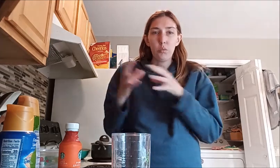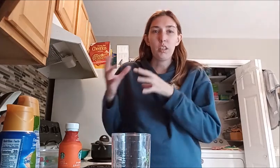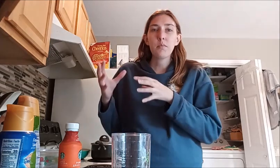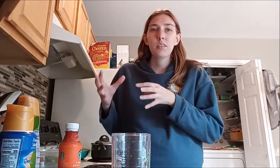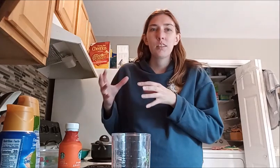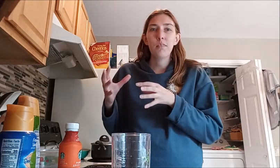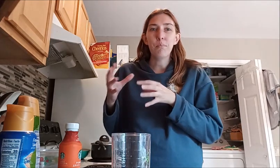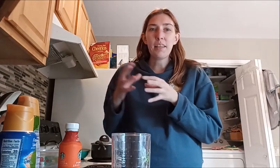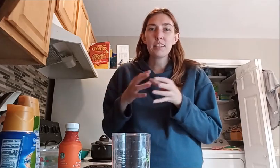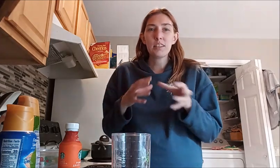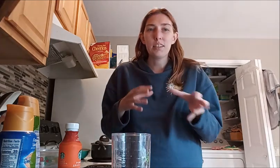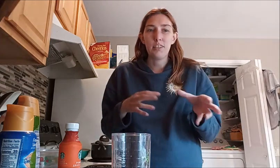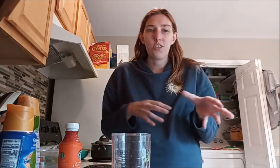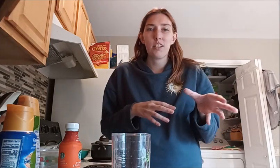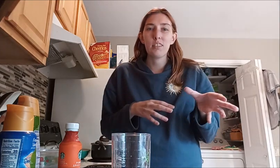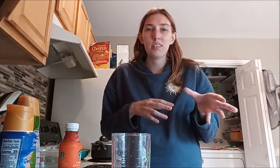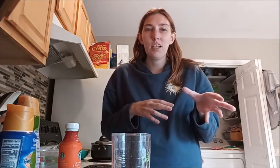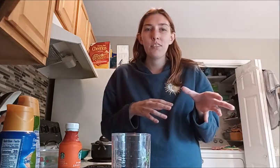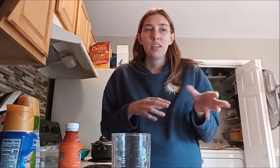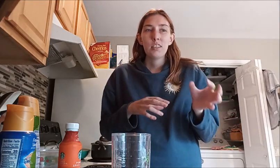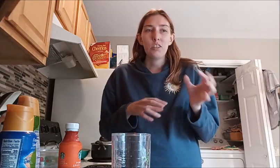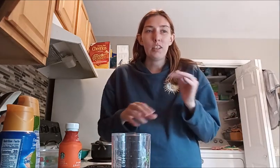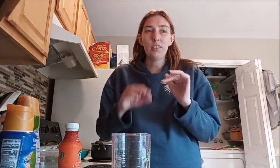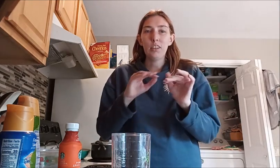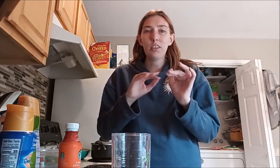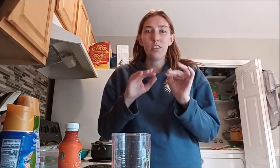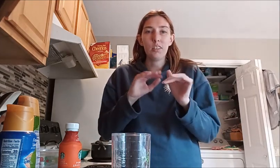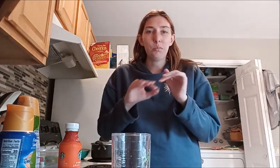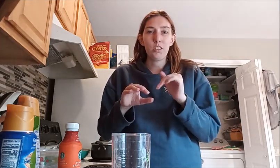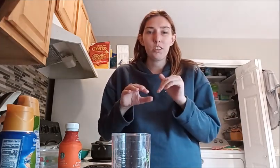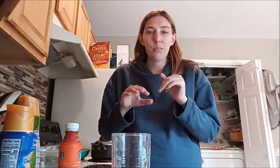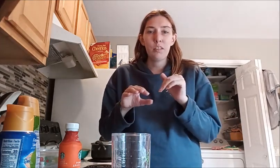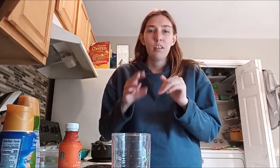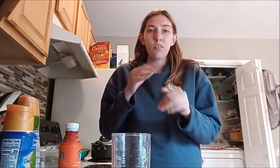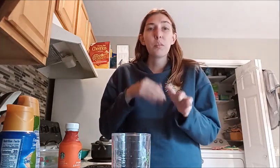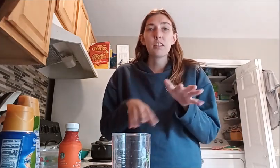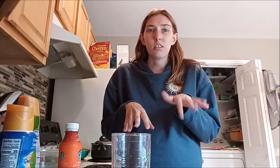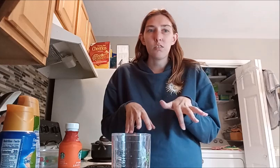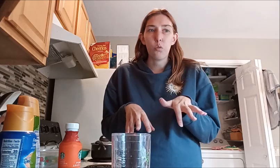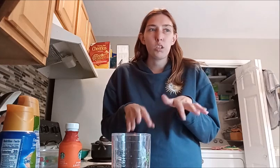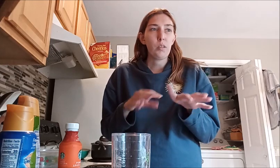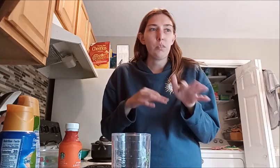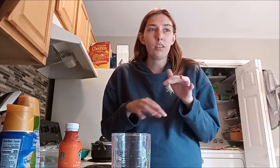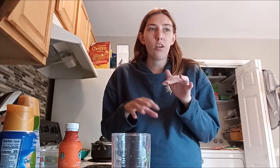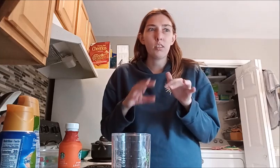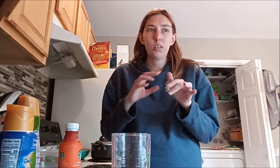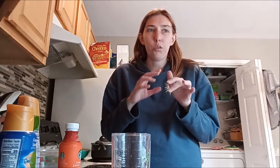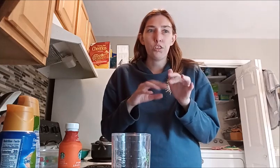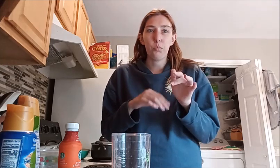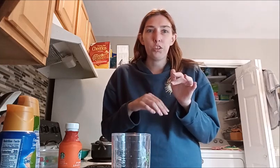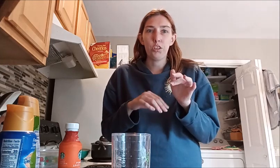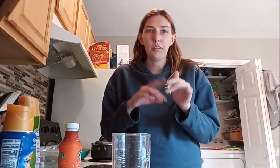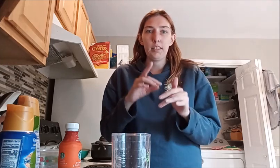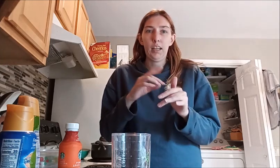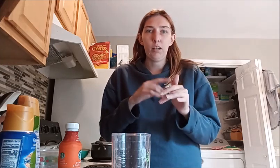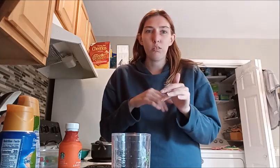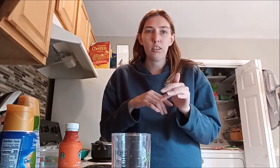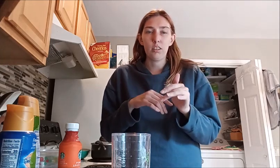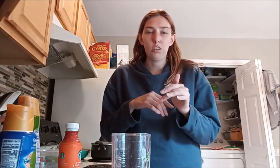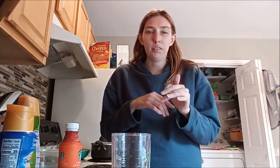employee makes their drinks and stuff. So I literally constantly watch them from a distance, of course, but I'm, like, constantly watching what they're doing and how, like, they're doing